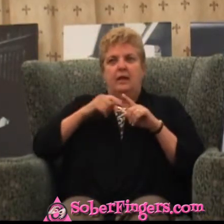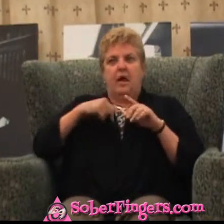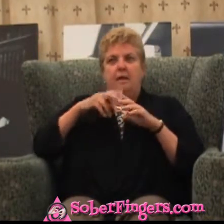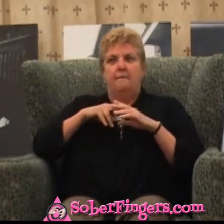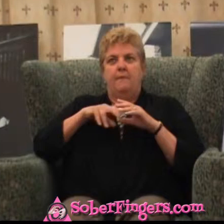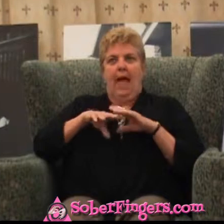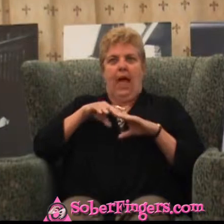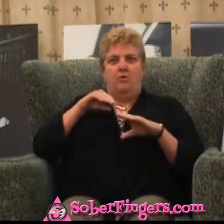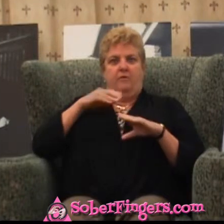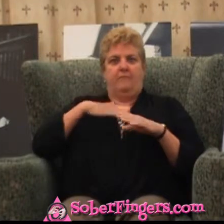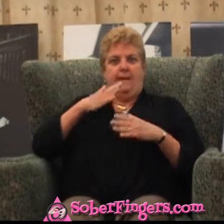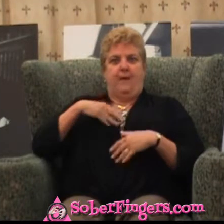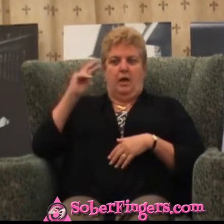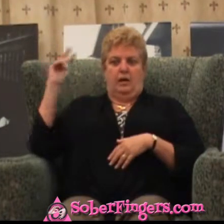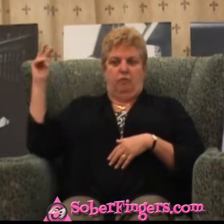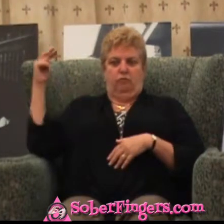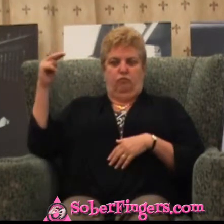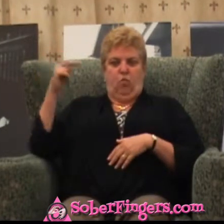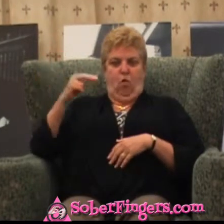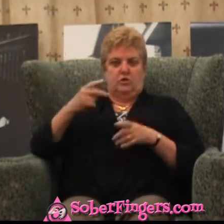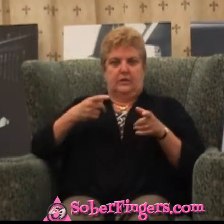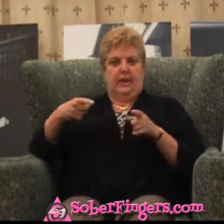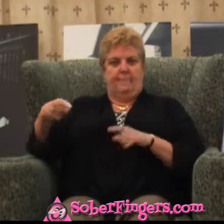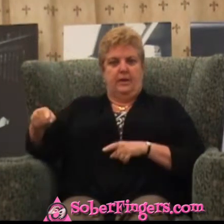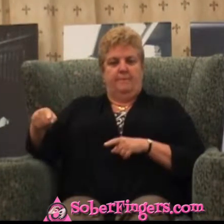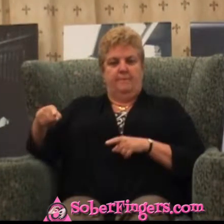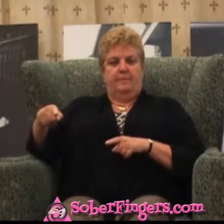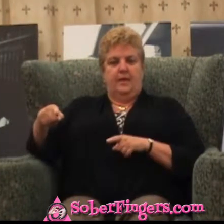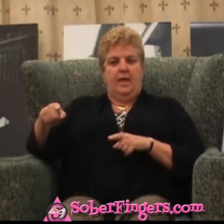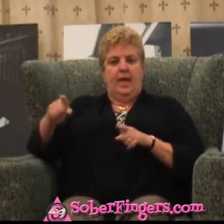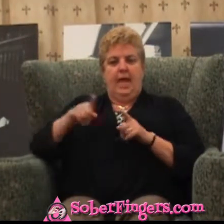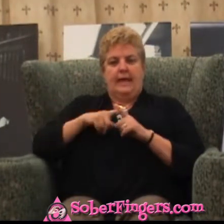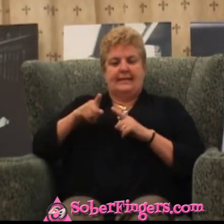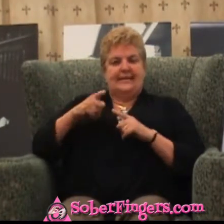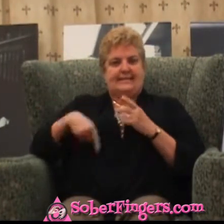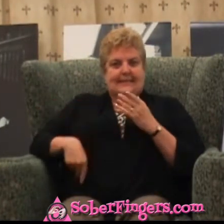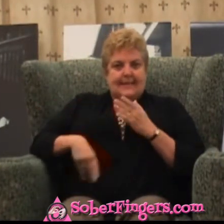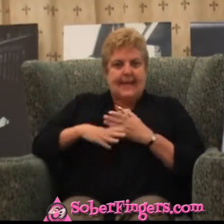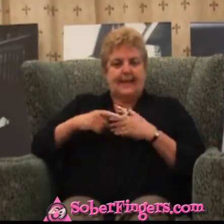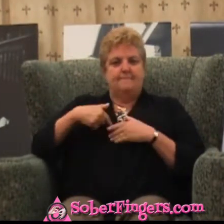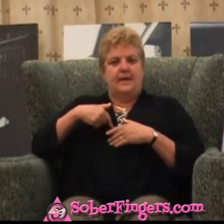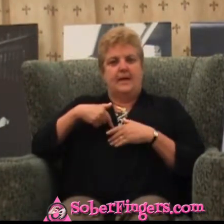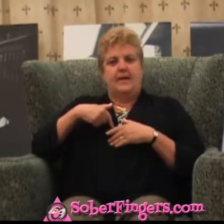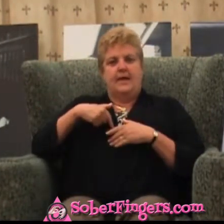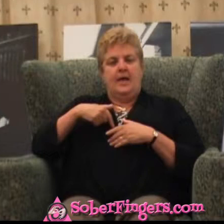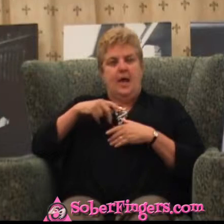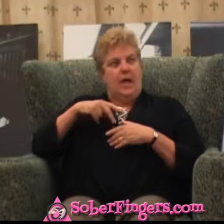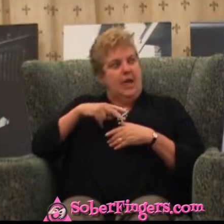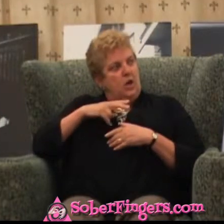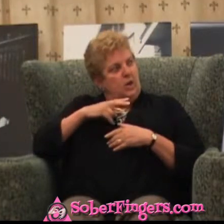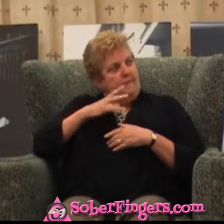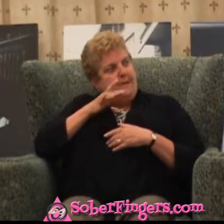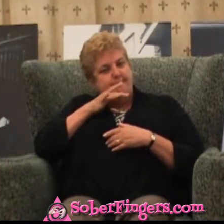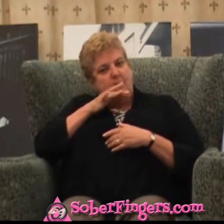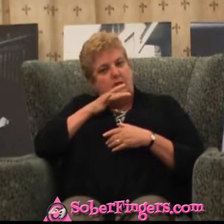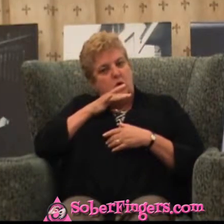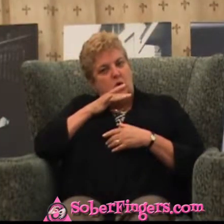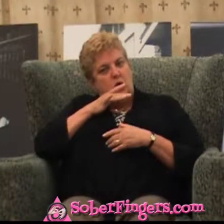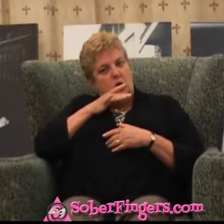this happen. And as he's still kicking me and stomping me, I look back over at my mother, and she turns